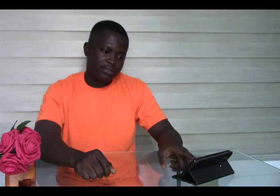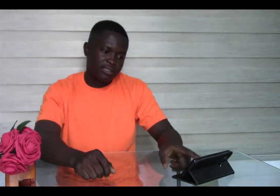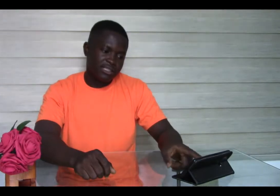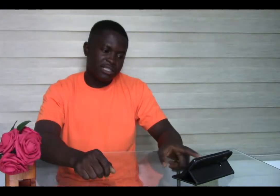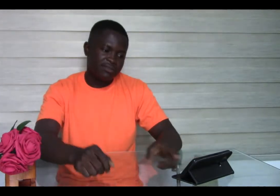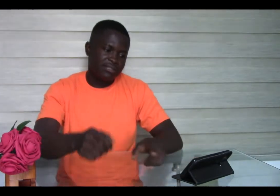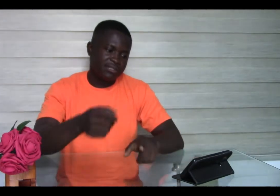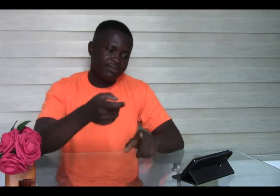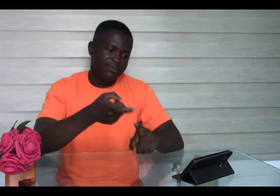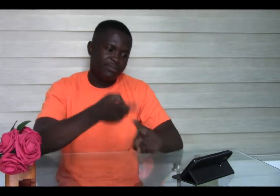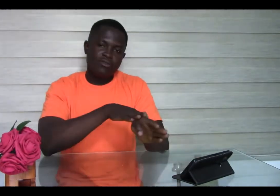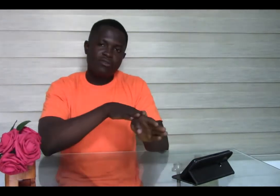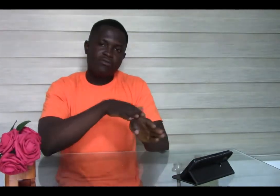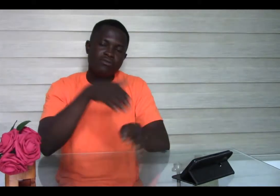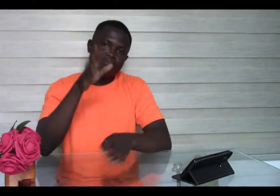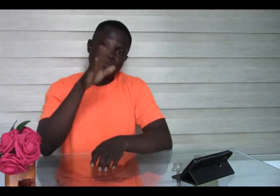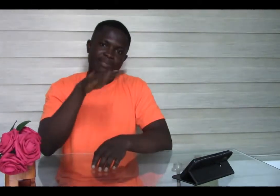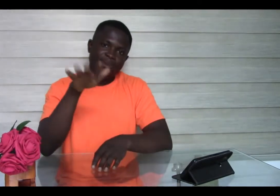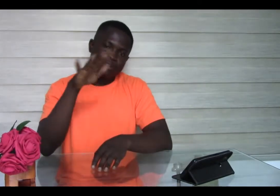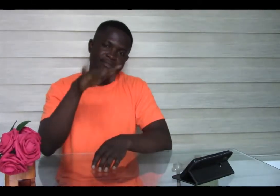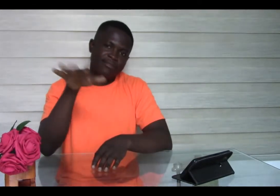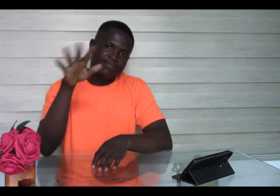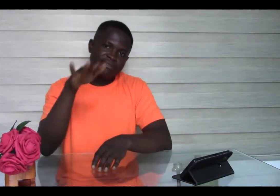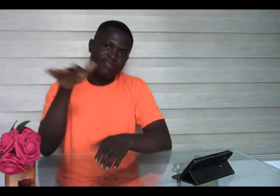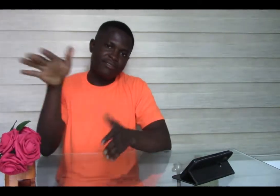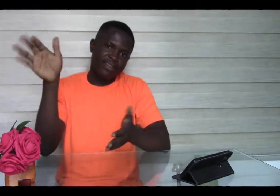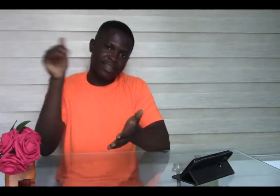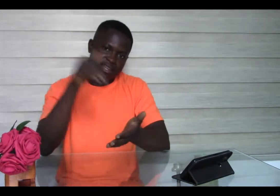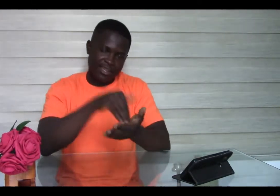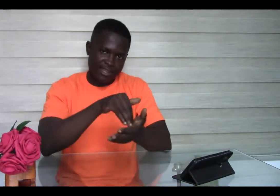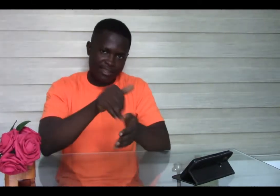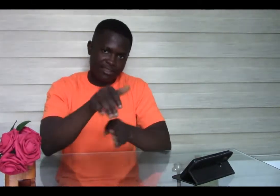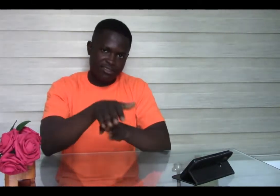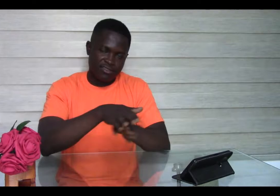So she said it was from slow spell again.